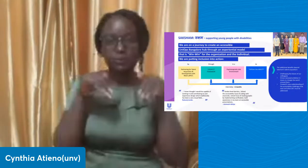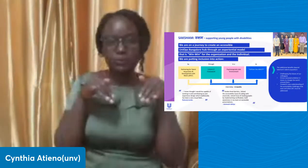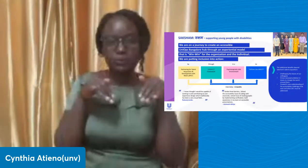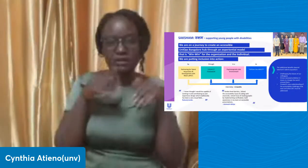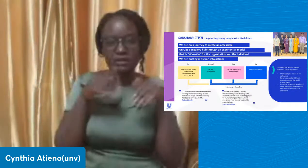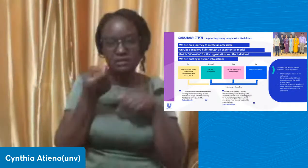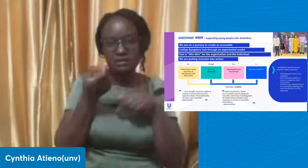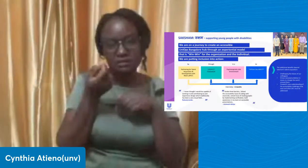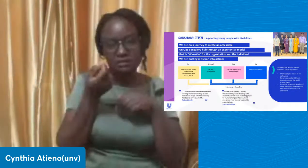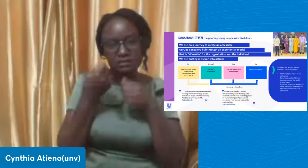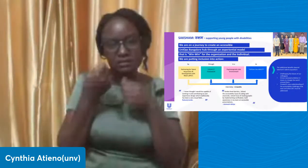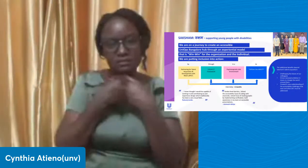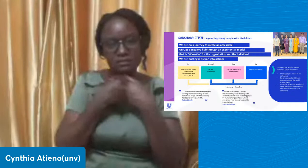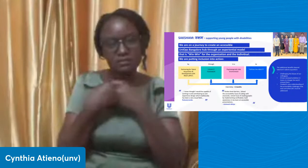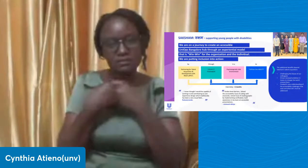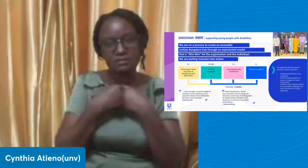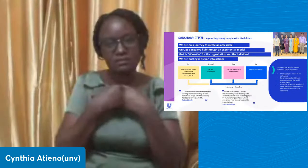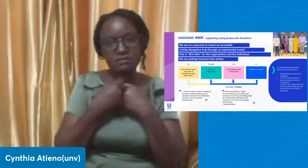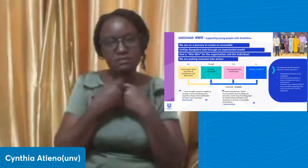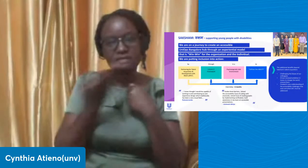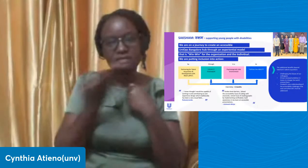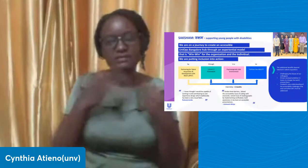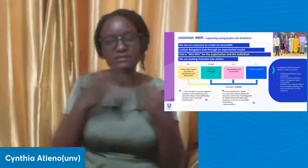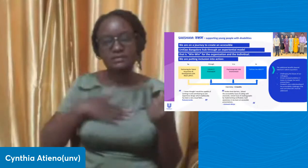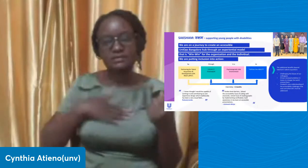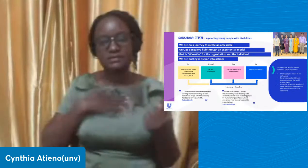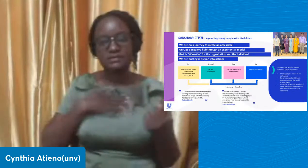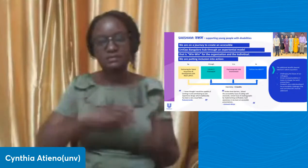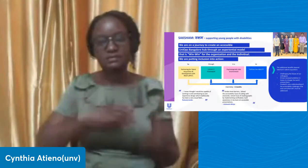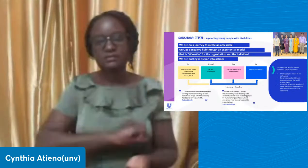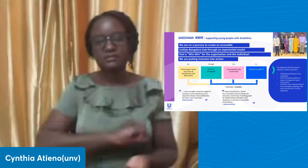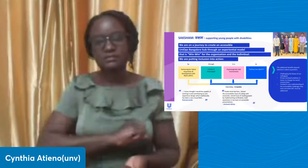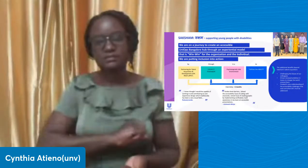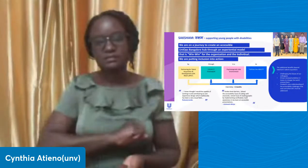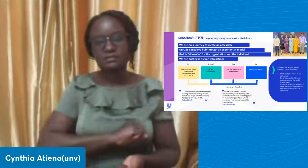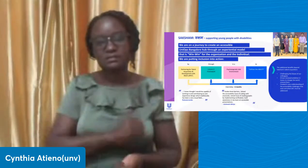be patient a little bit more.